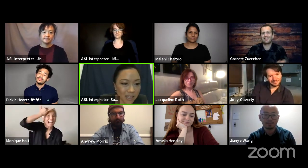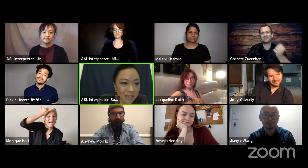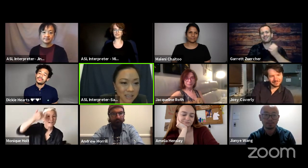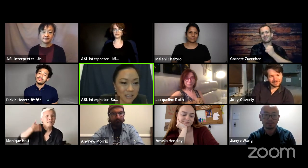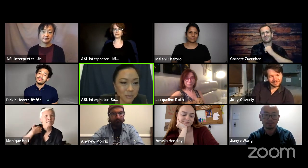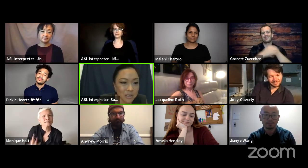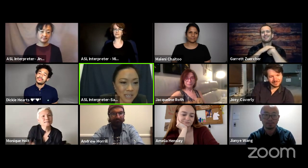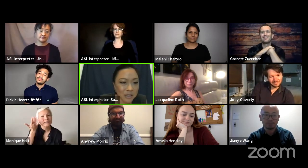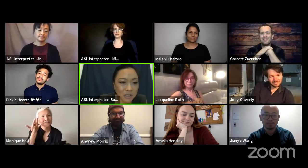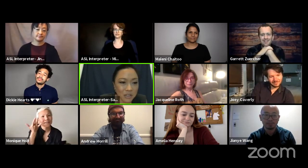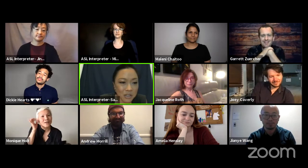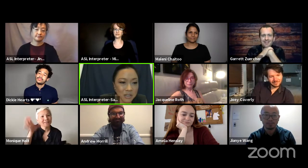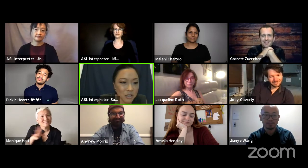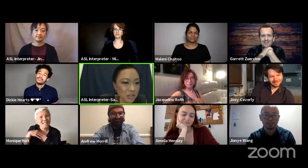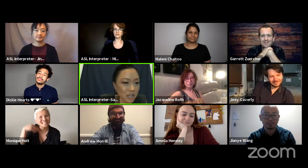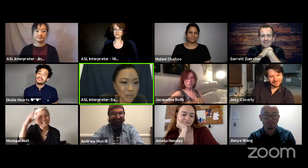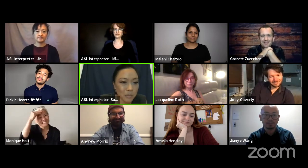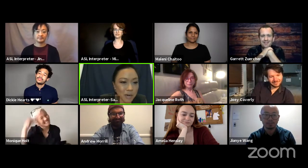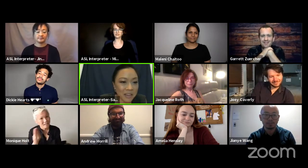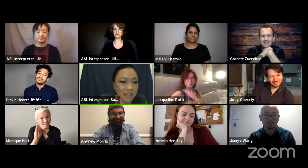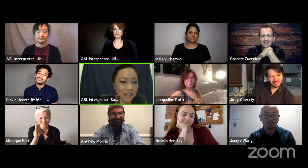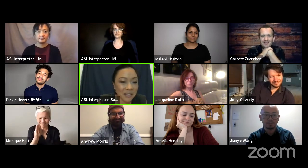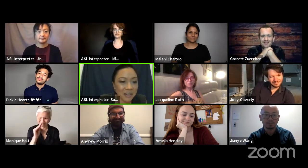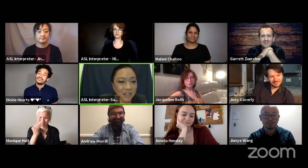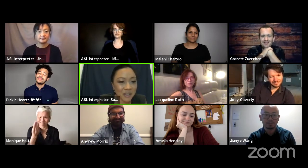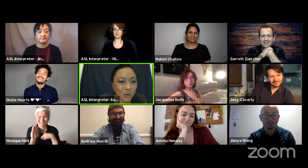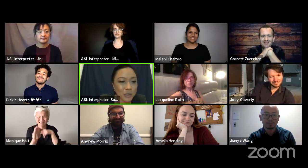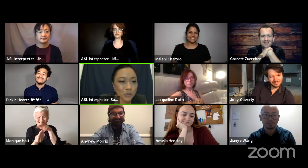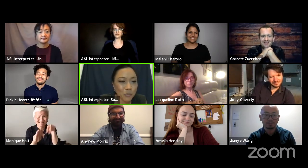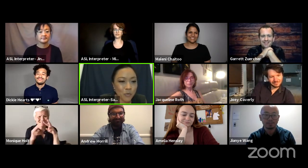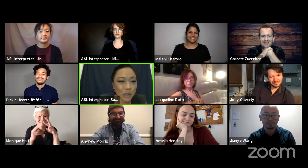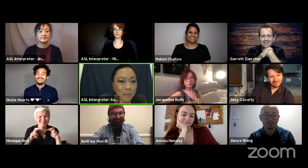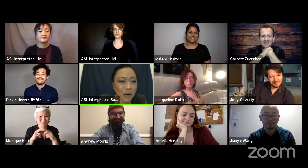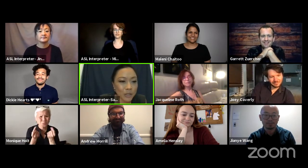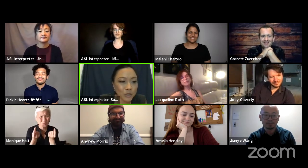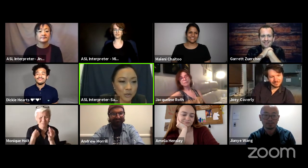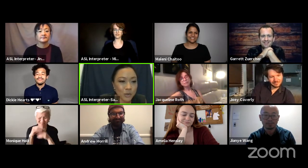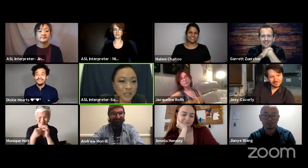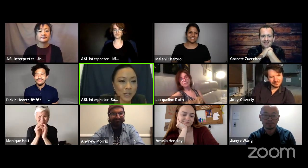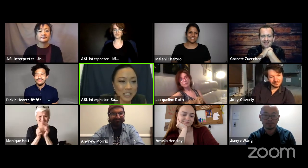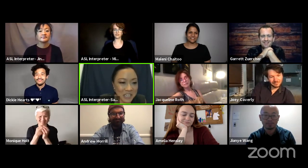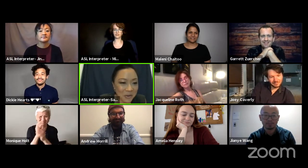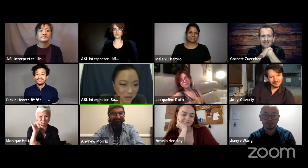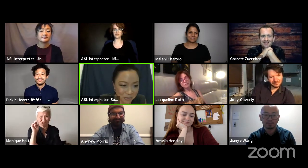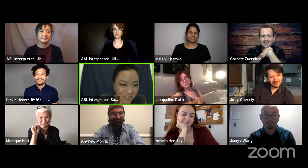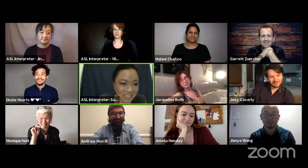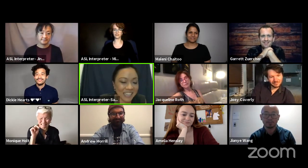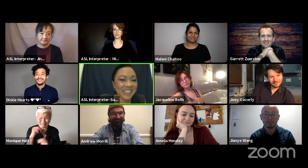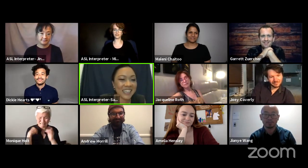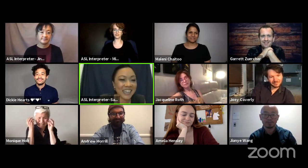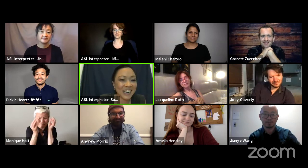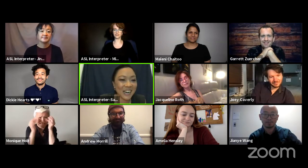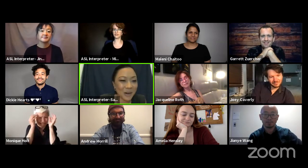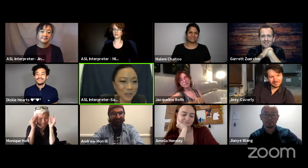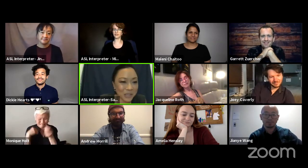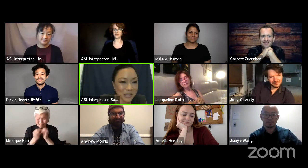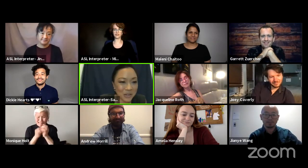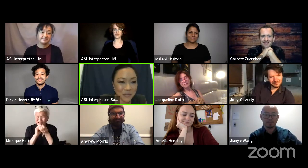And that was a title that just initially came to mind that I thought, you know, I wasn't really married to. So I tried to get rid of it. I tried to see if any